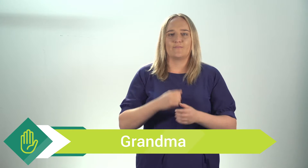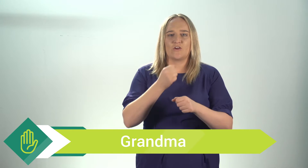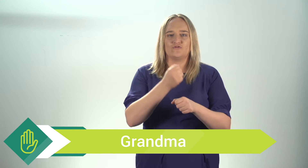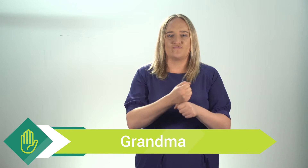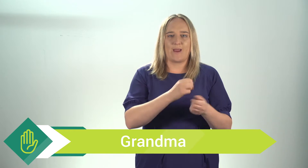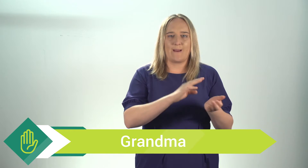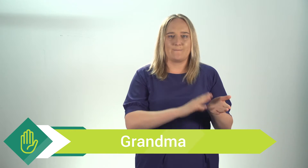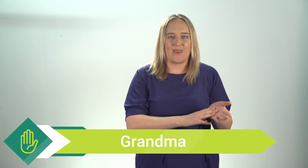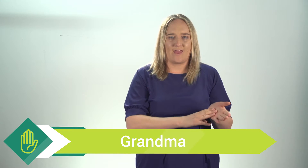Grandma.